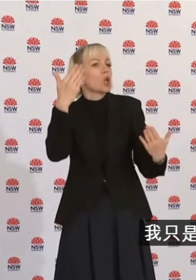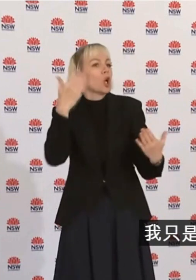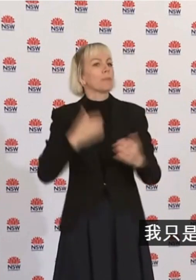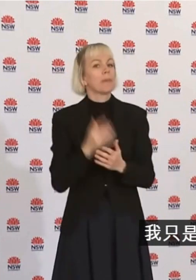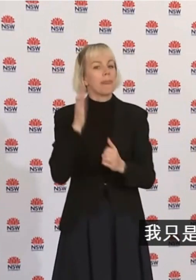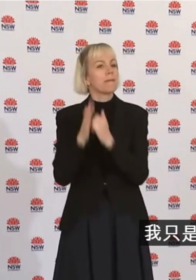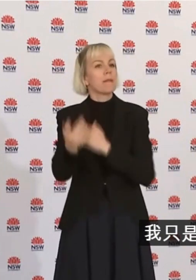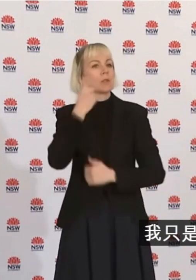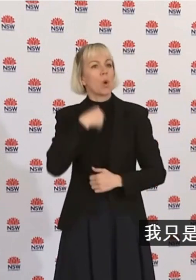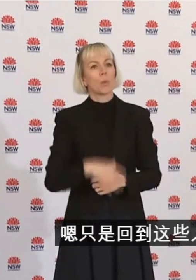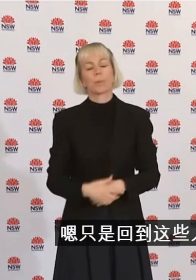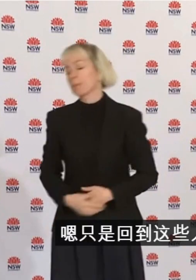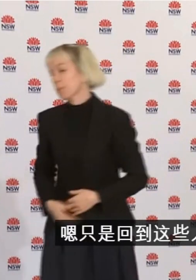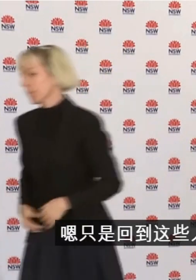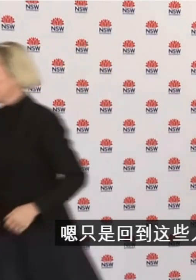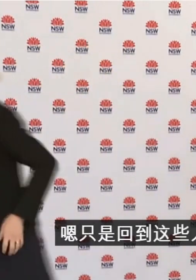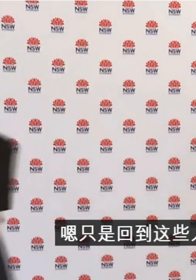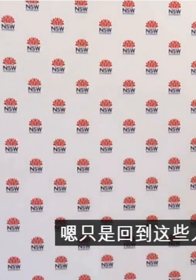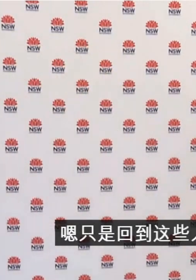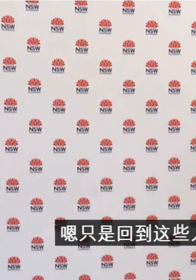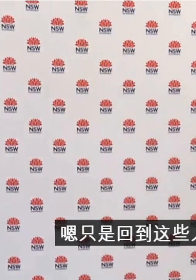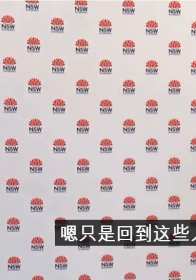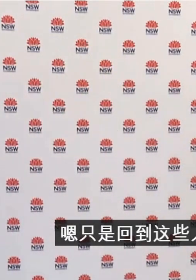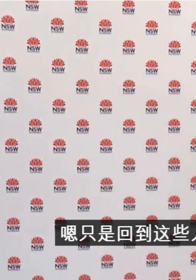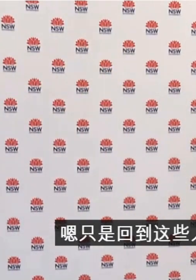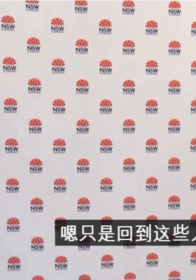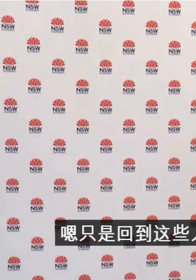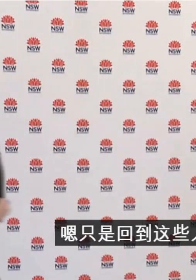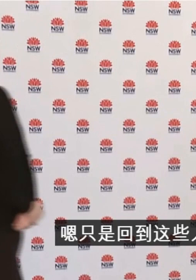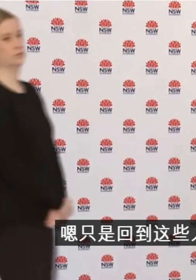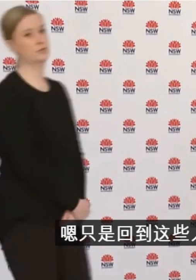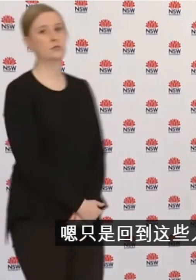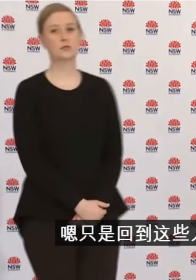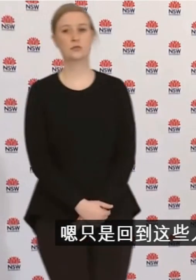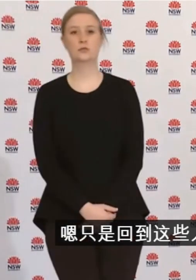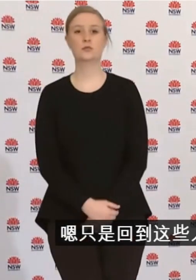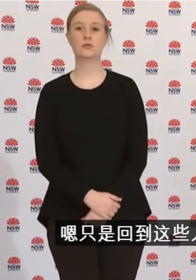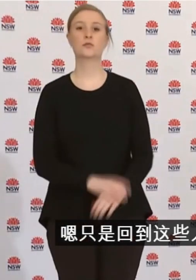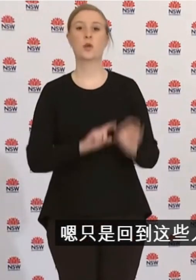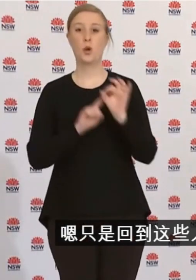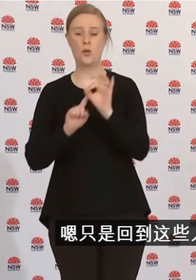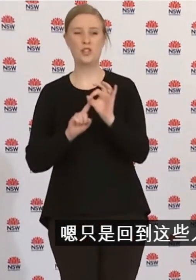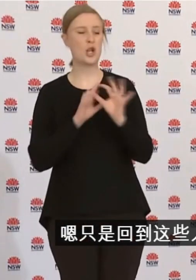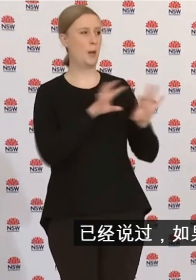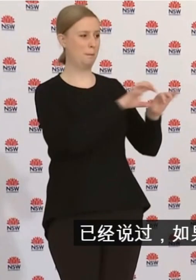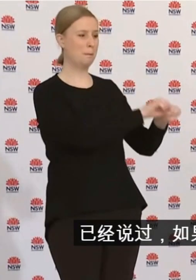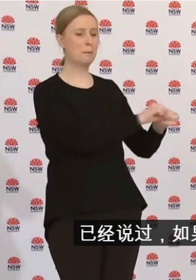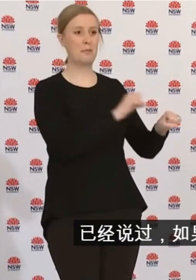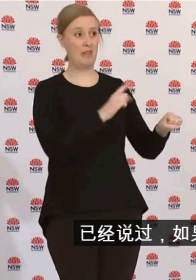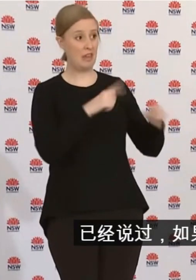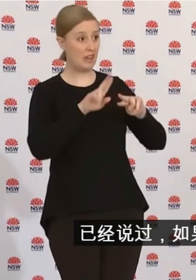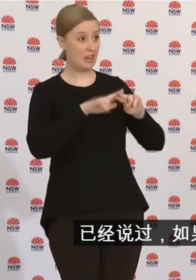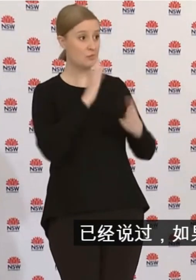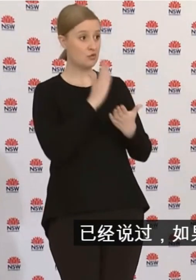know. Minister Hazard. Yeah. Just back to these people having... But can I say, if the Prime Minister has said